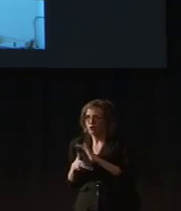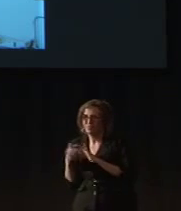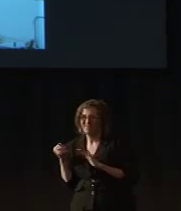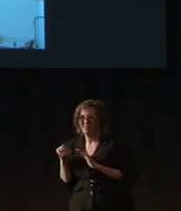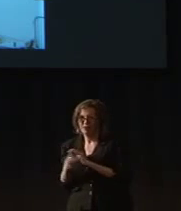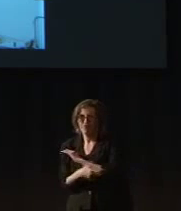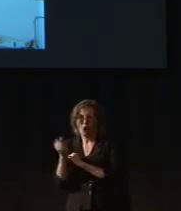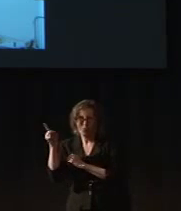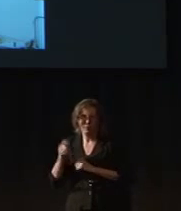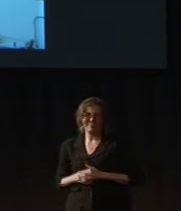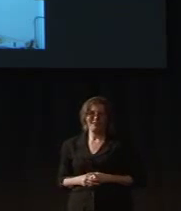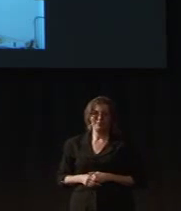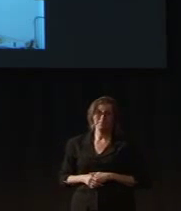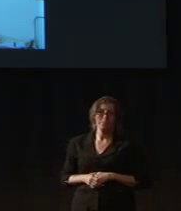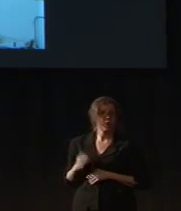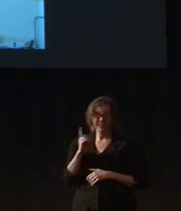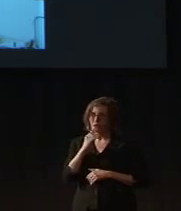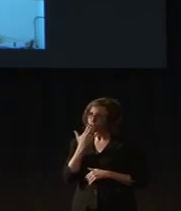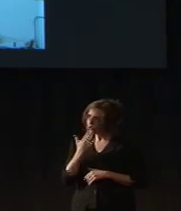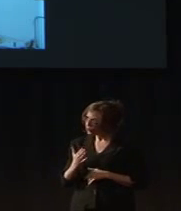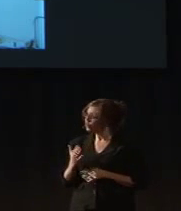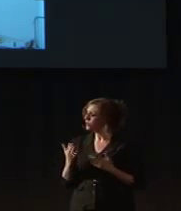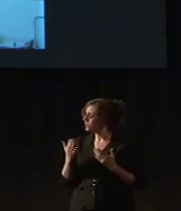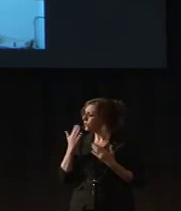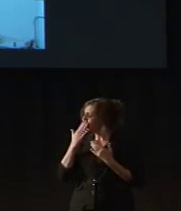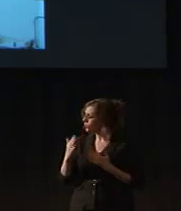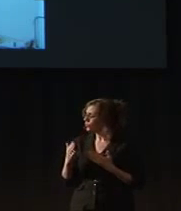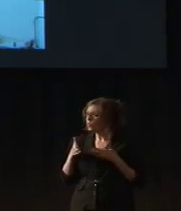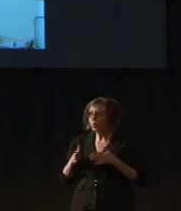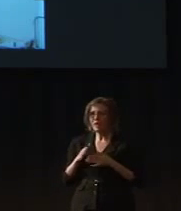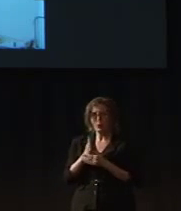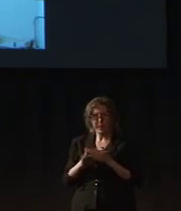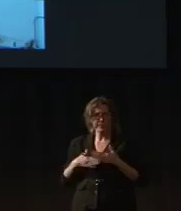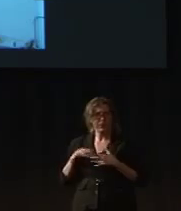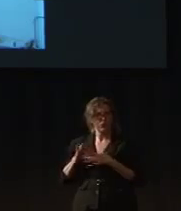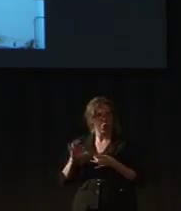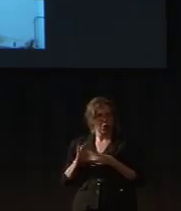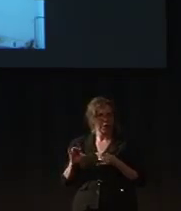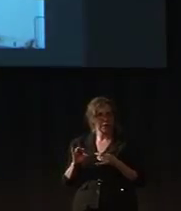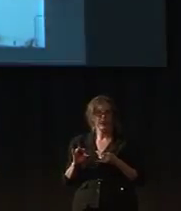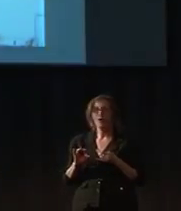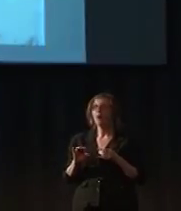think it's a good way to finish on the possibility of art and science. Thank you very much.